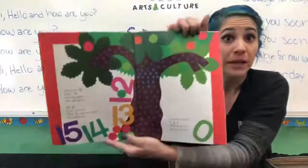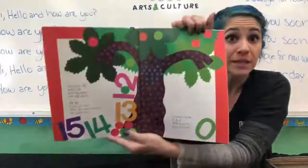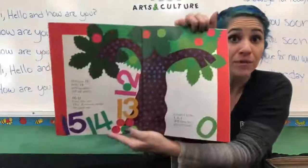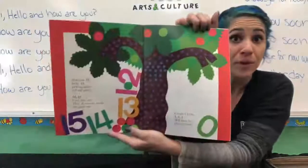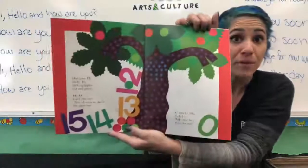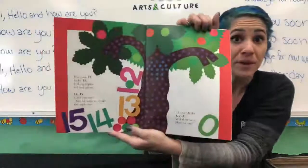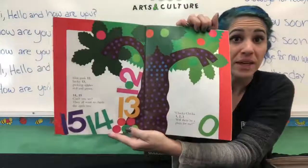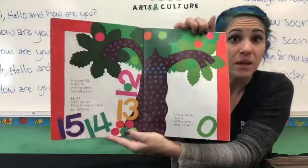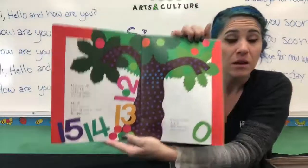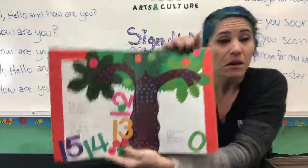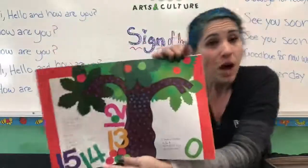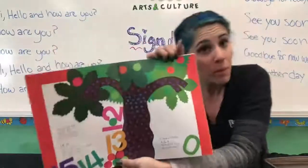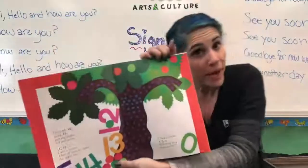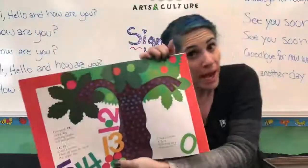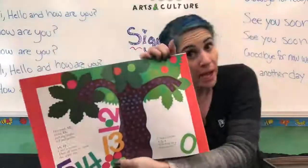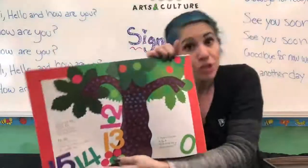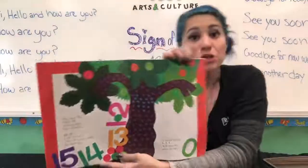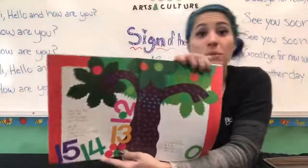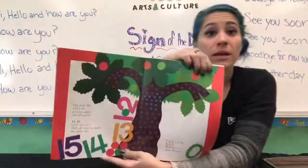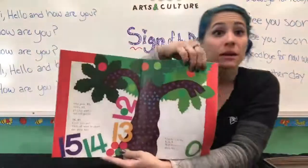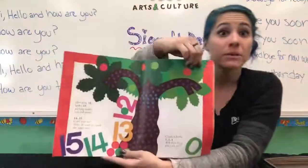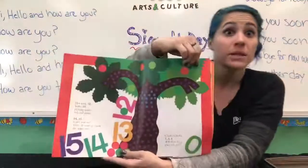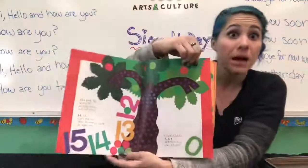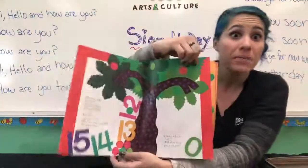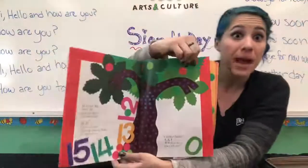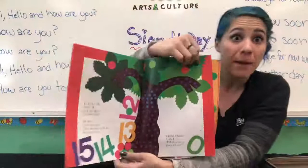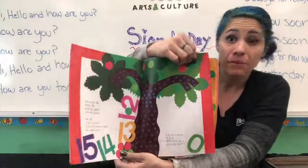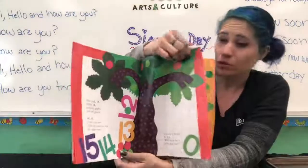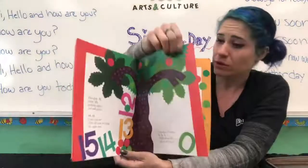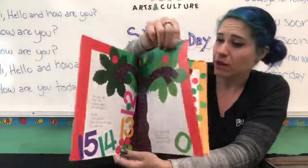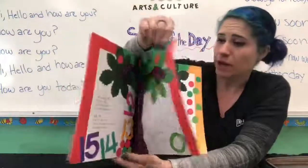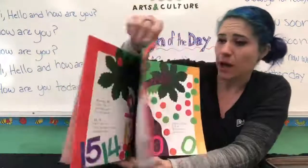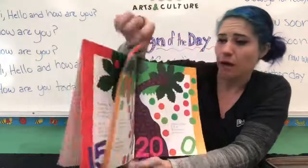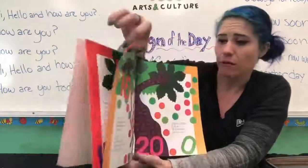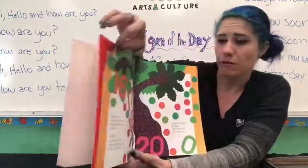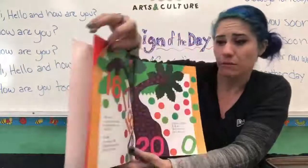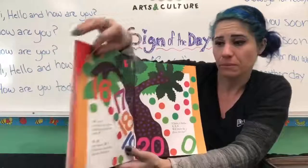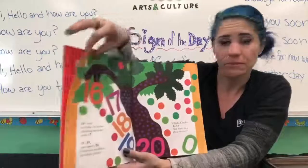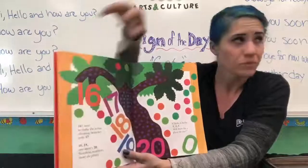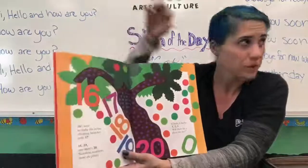place for me? Oh my gosh, so many numbers up the apple tree right now.